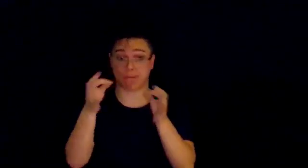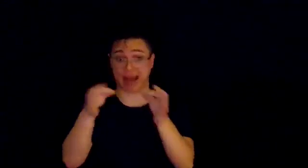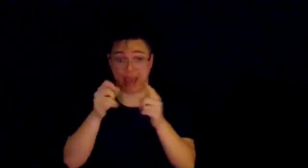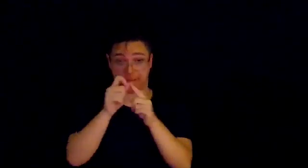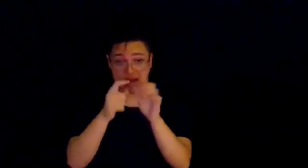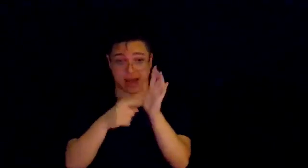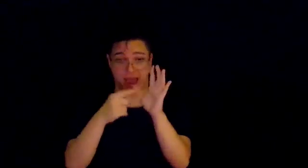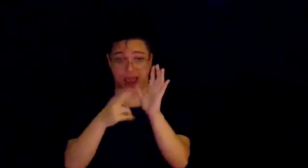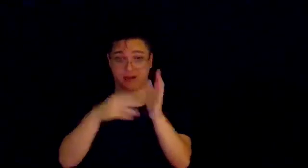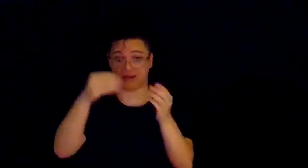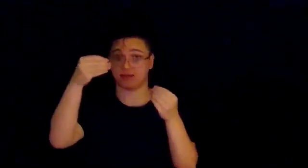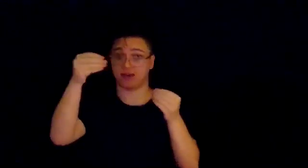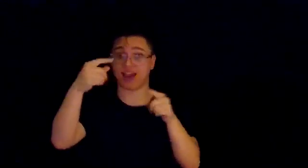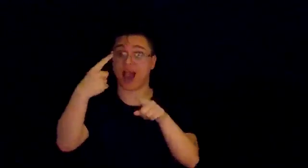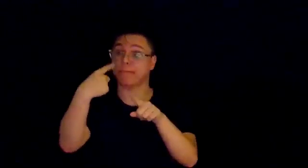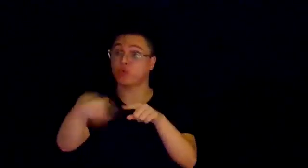ask you